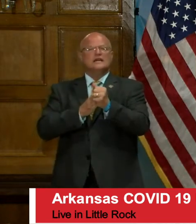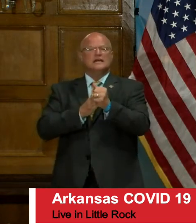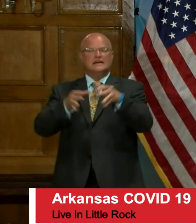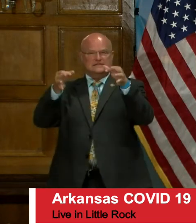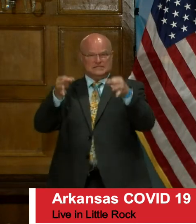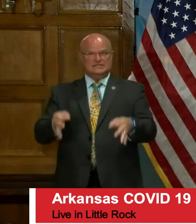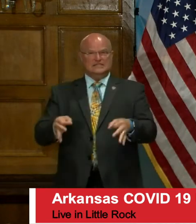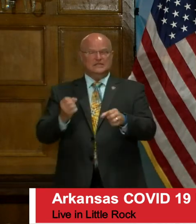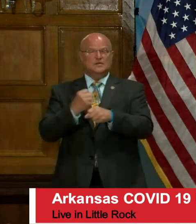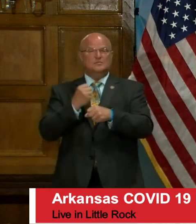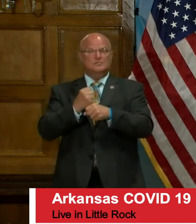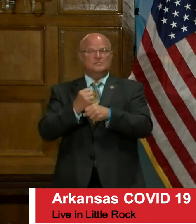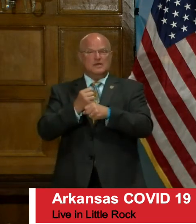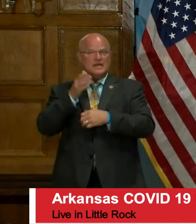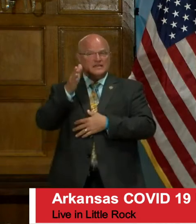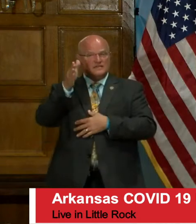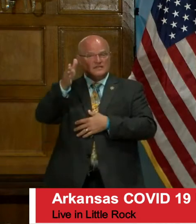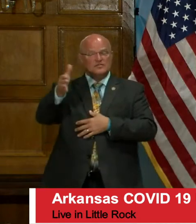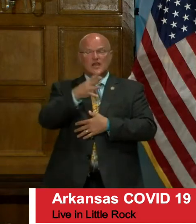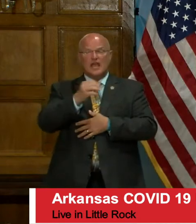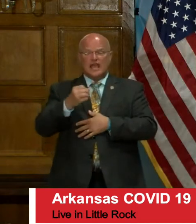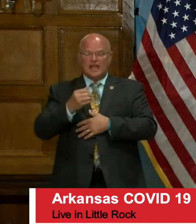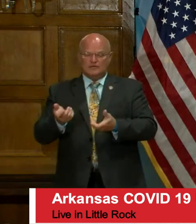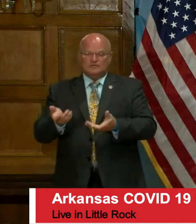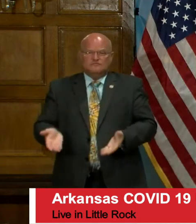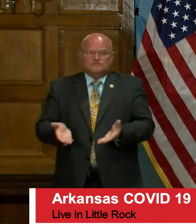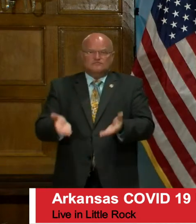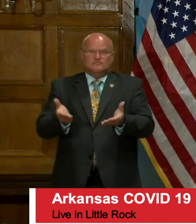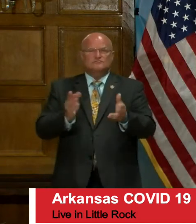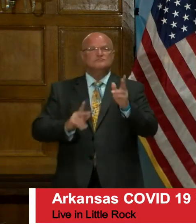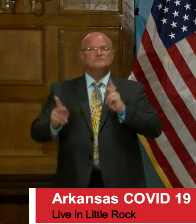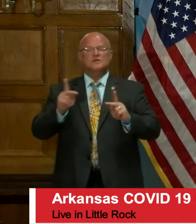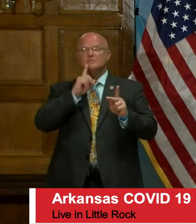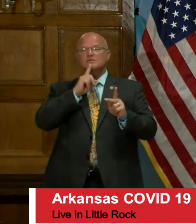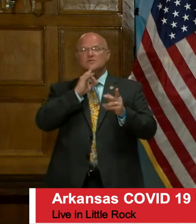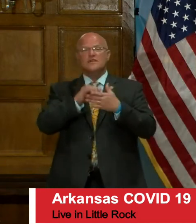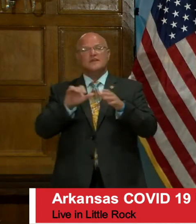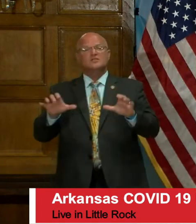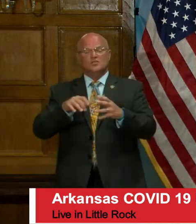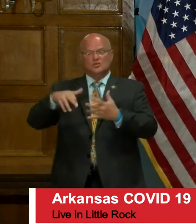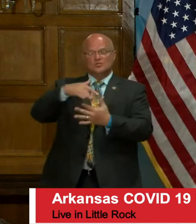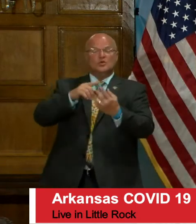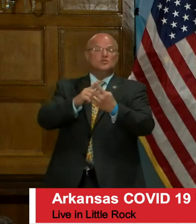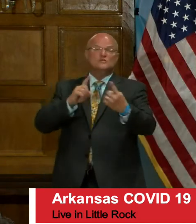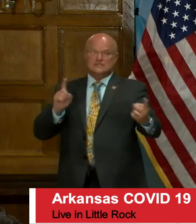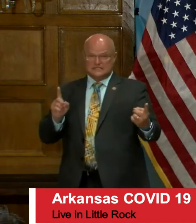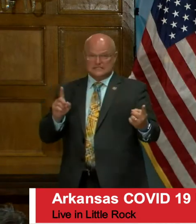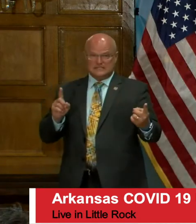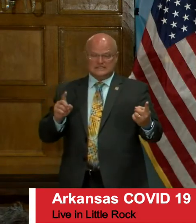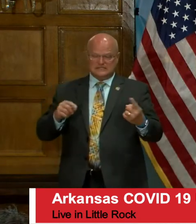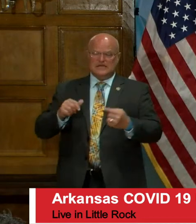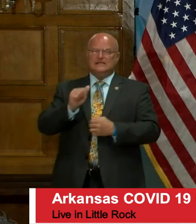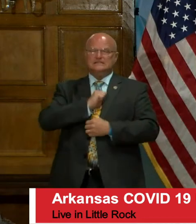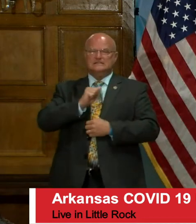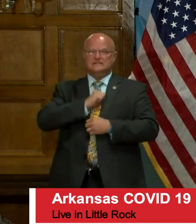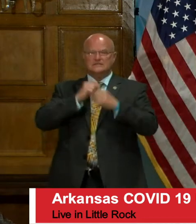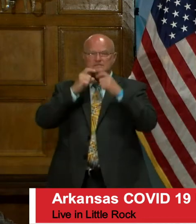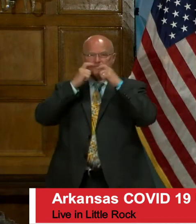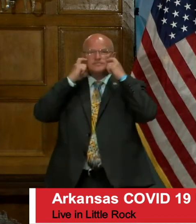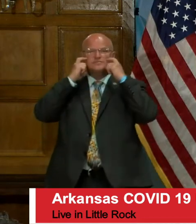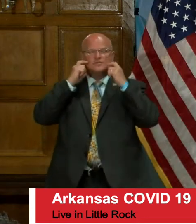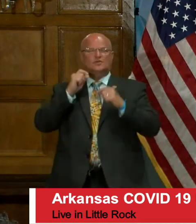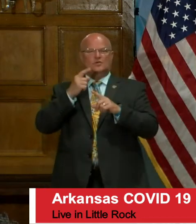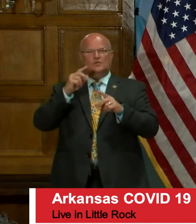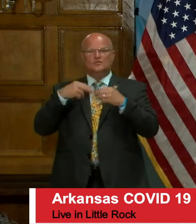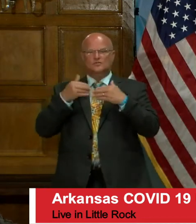the decisions that we make. And of course, we urge everyone to make sure you do social distance and self-discipline through the